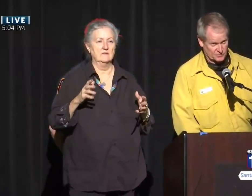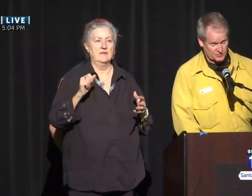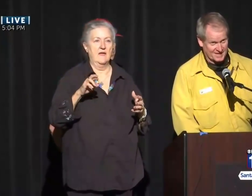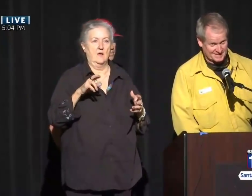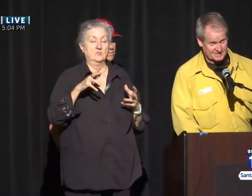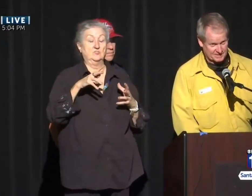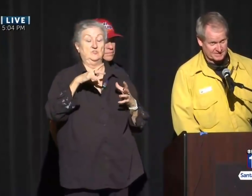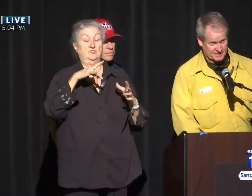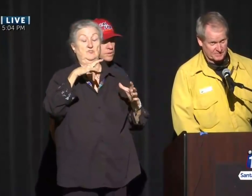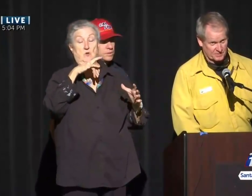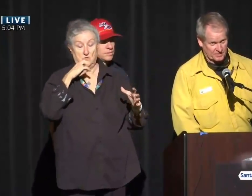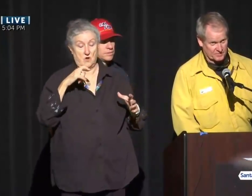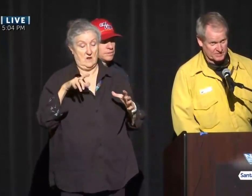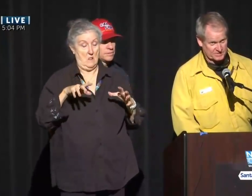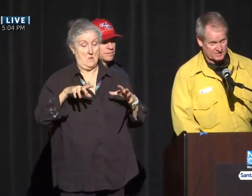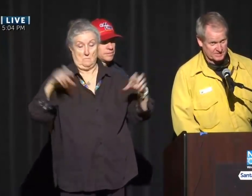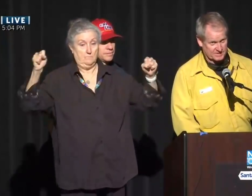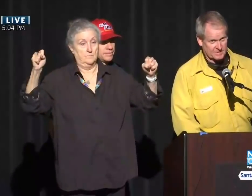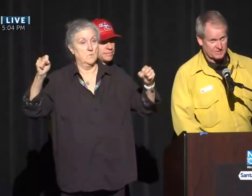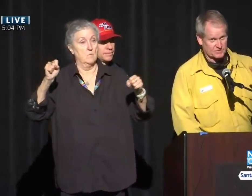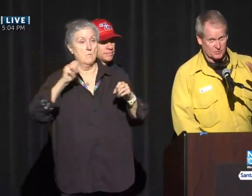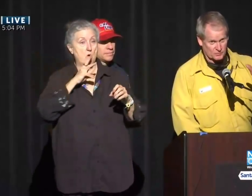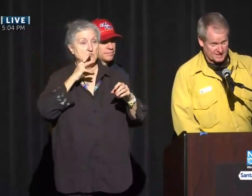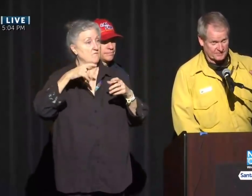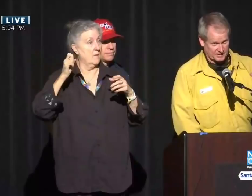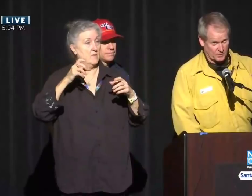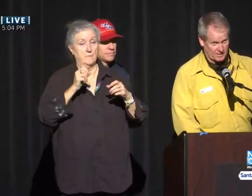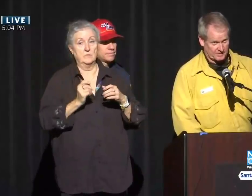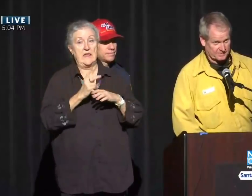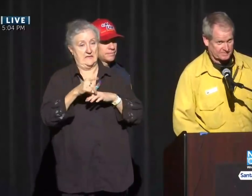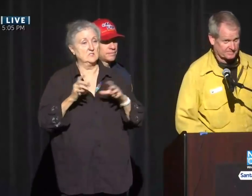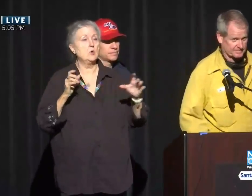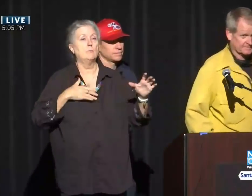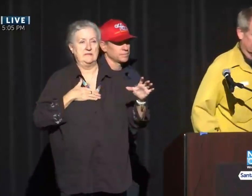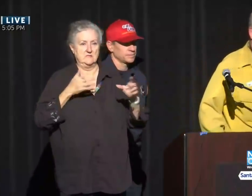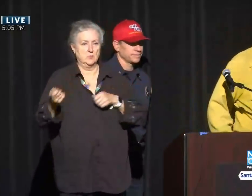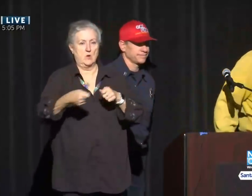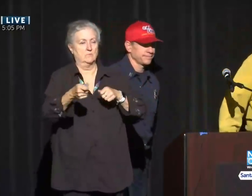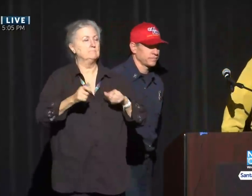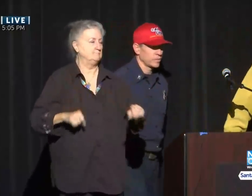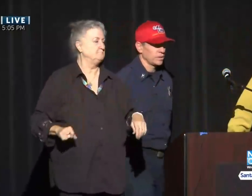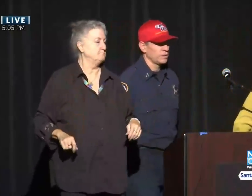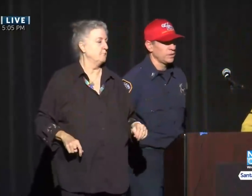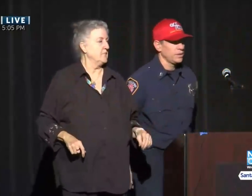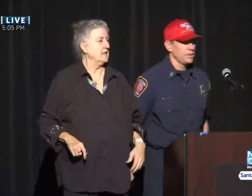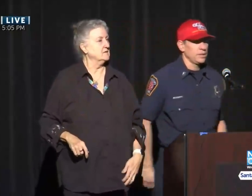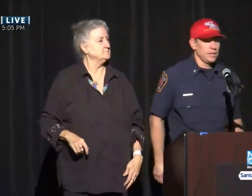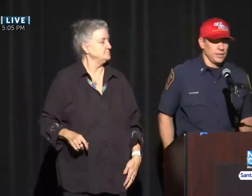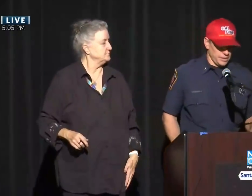air is so dry it sucks up all the moisture. Okay. So definitely water. Okay, thanks.